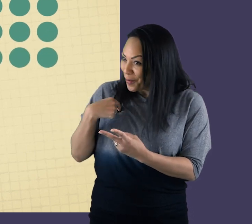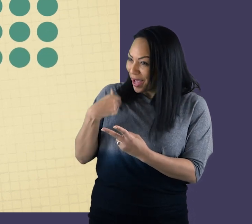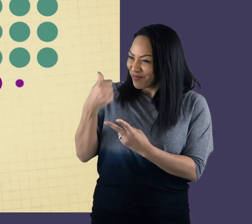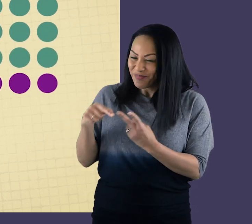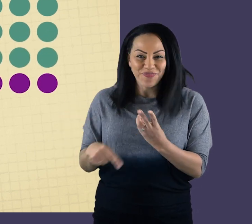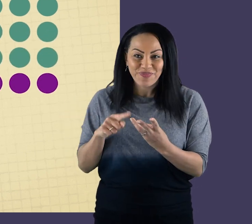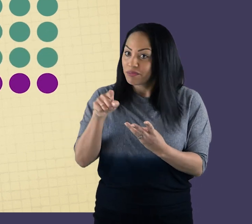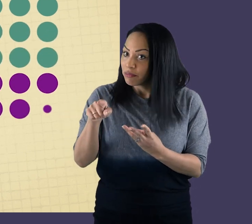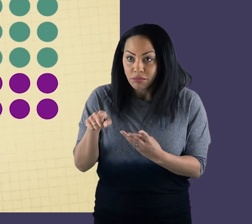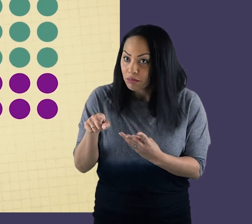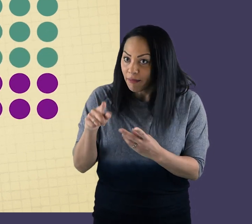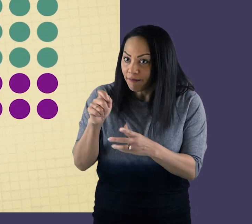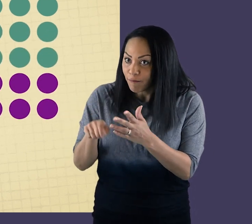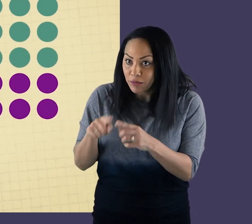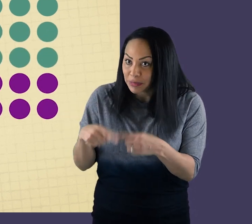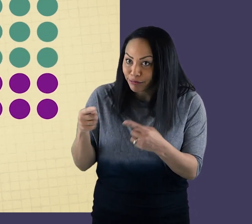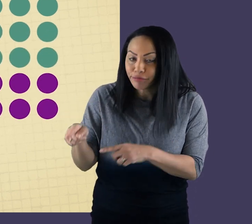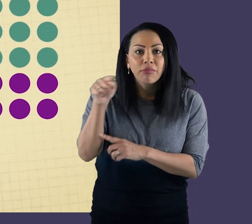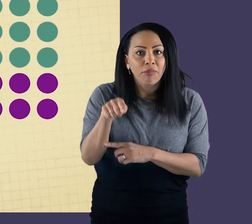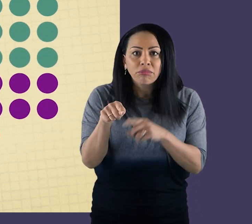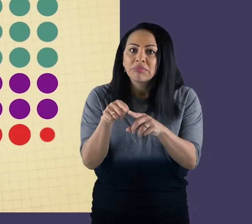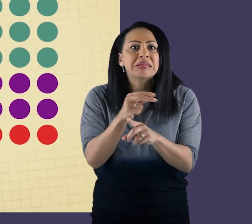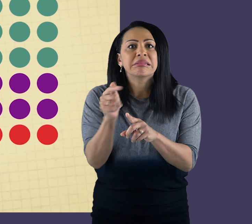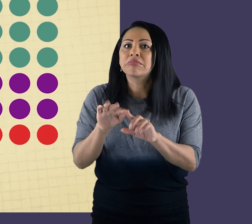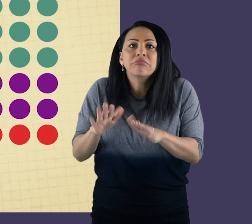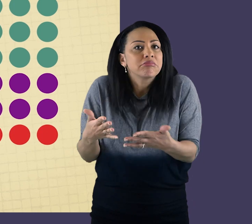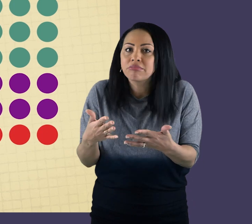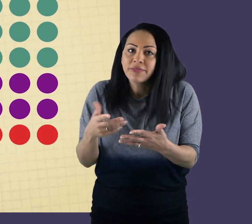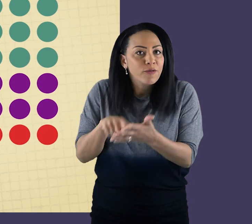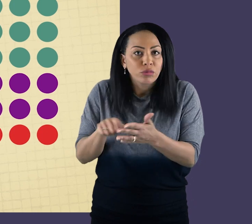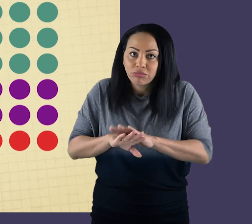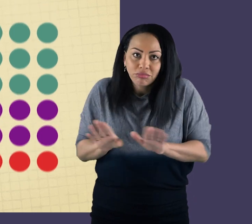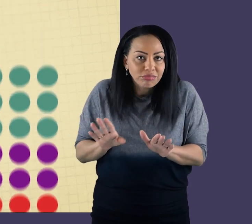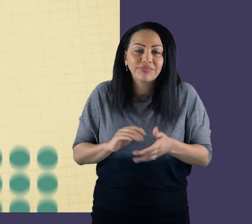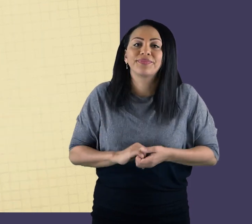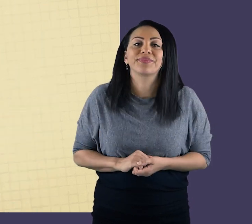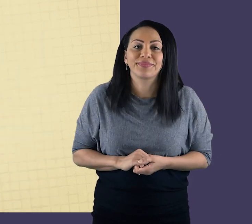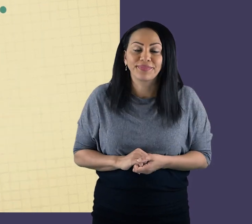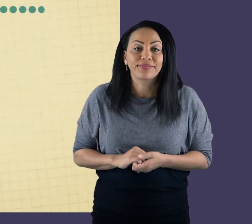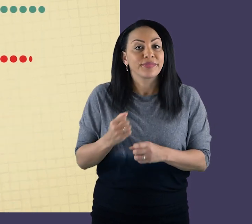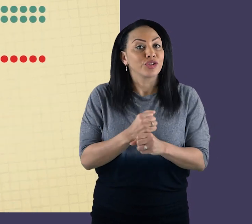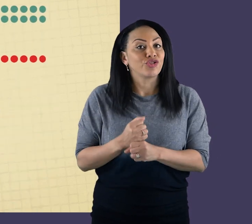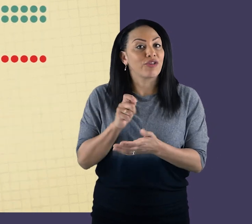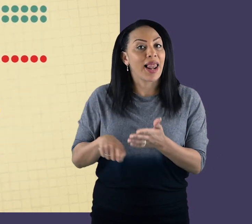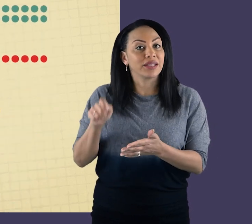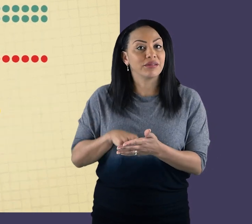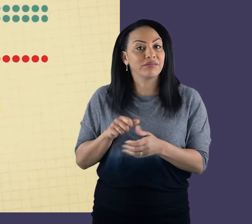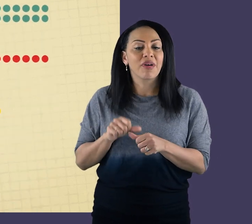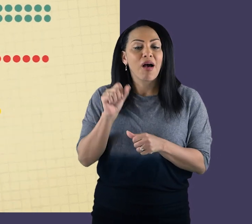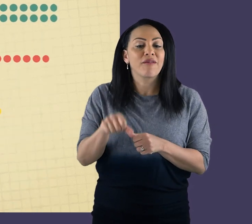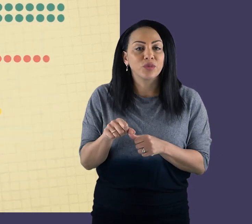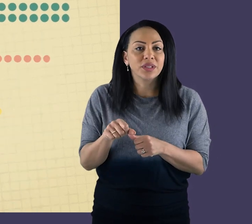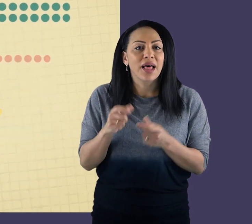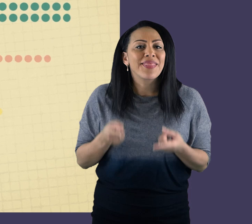them, the people that voted for a different candidate, or those that didn't vote at all. After a general election, the leader